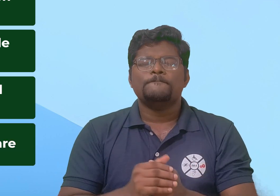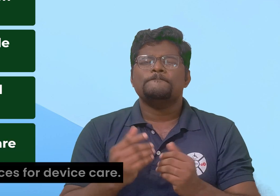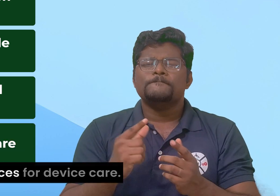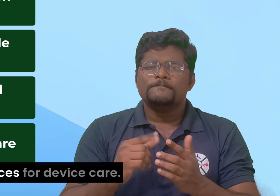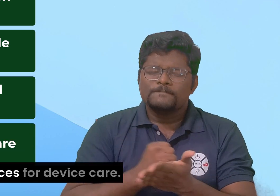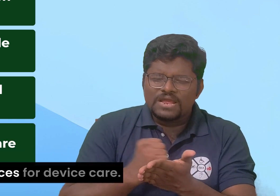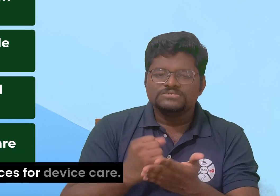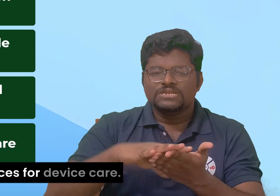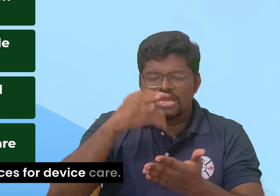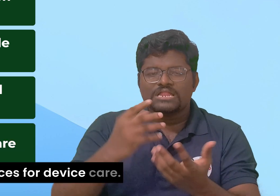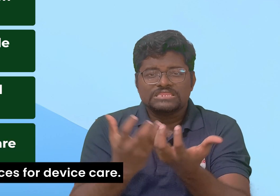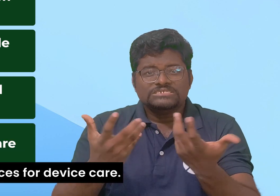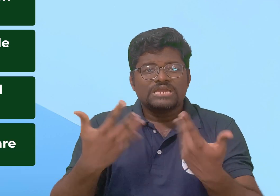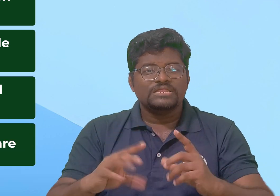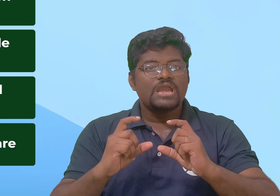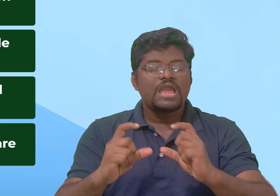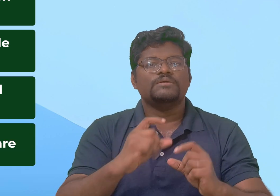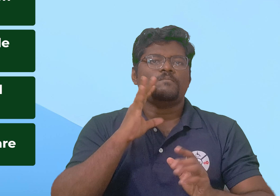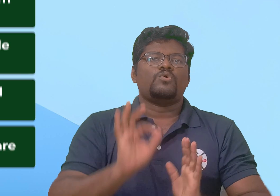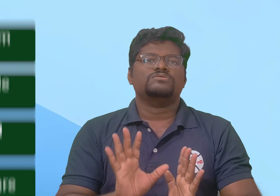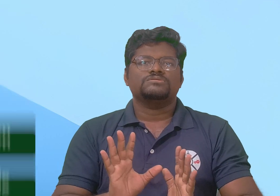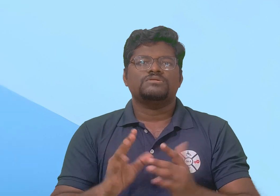best practices for device care.